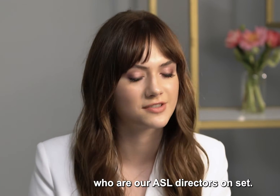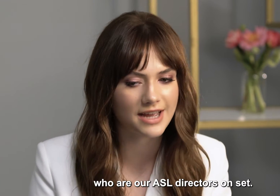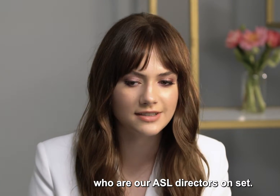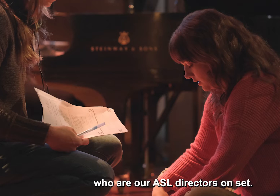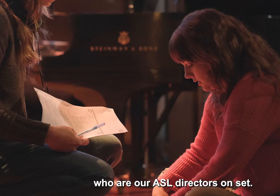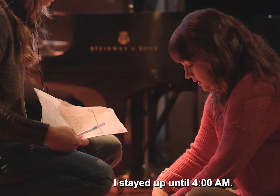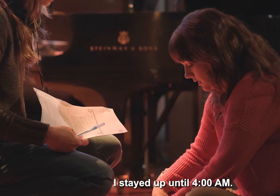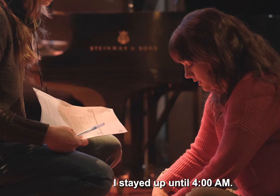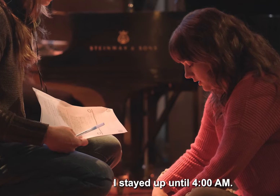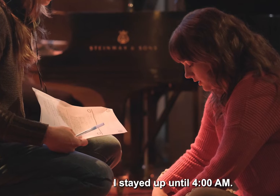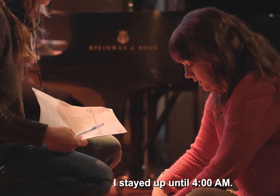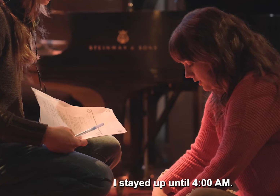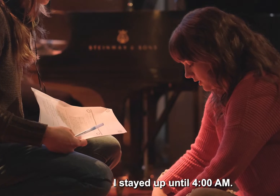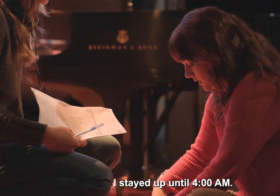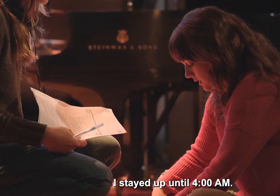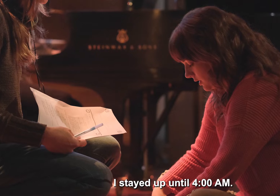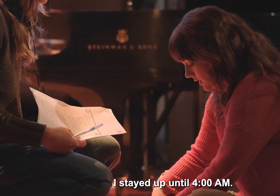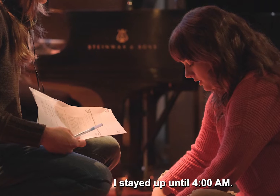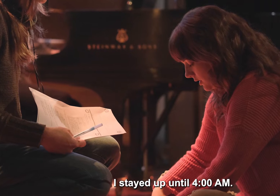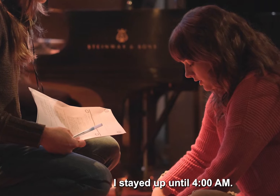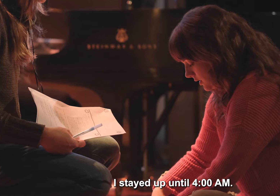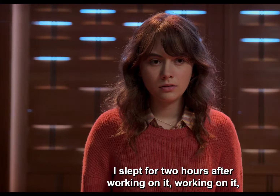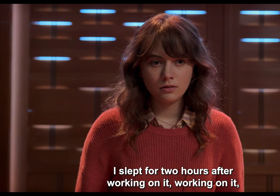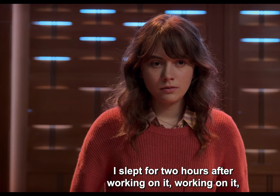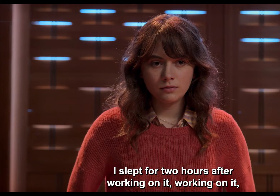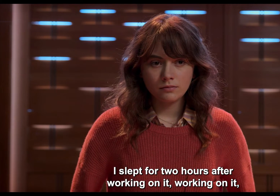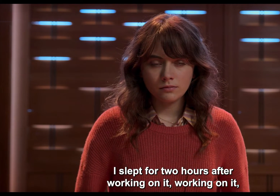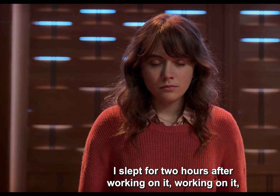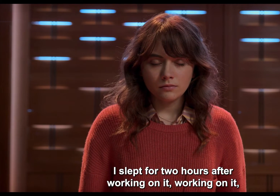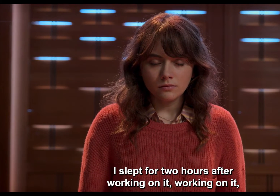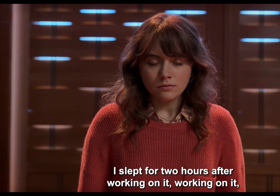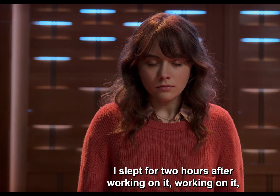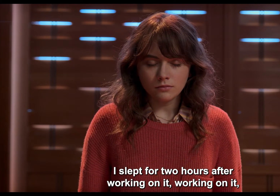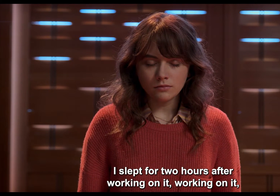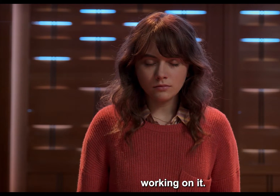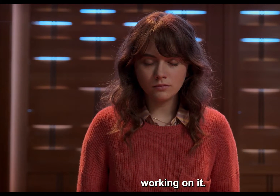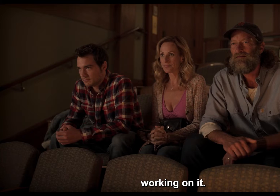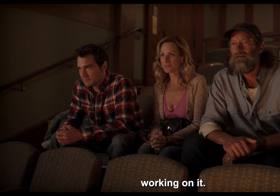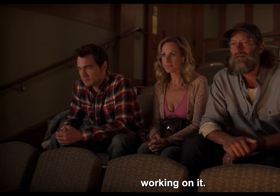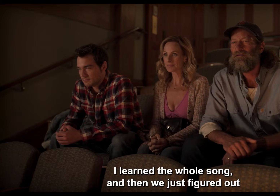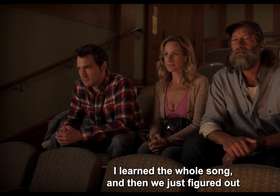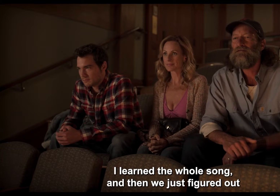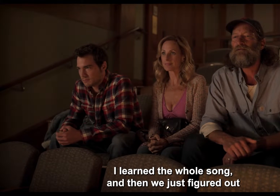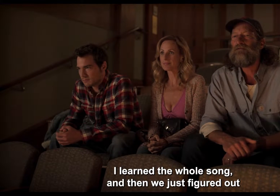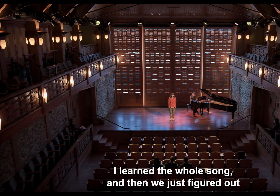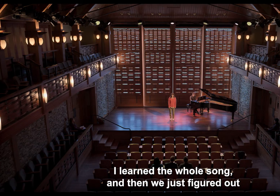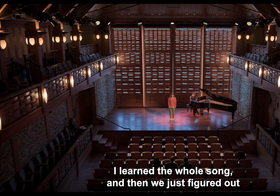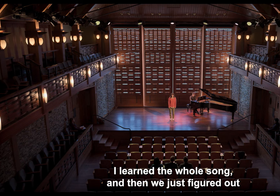on set. I stayed up until 4am. I slept for two hours after working on it, working on it, working on it. I learned the whole song, and then we just